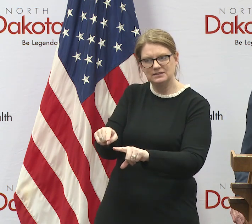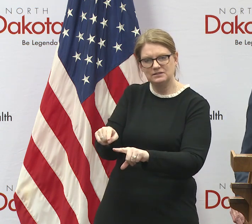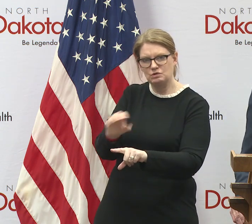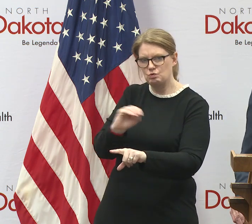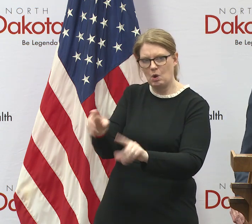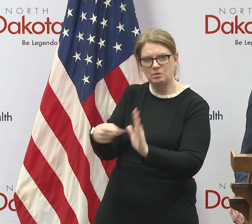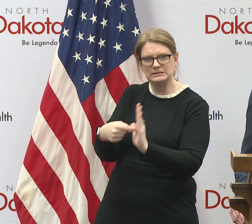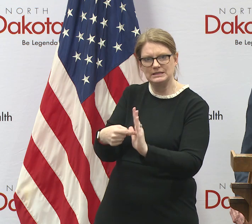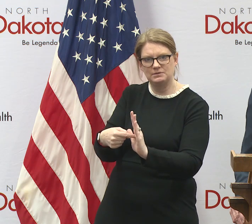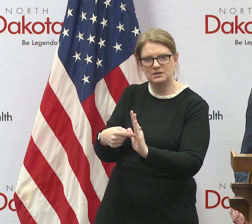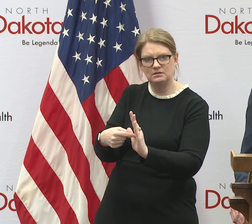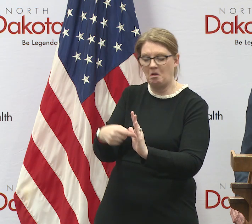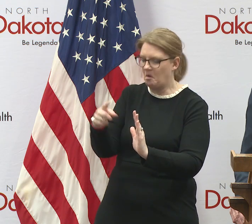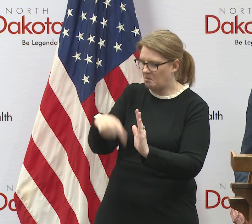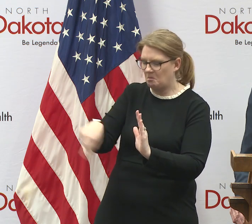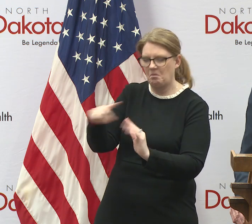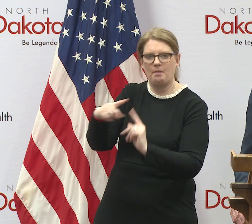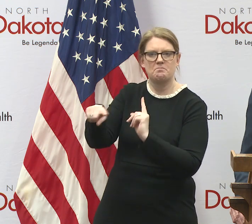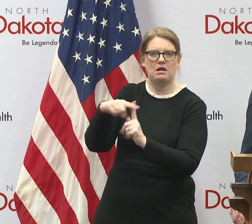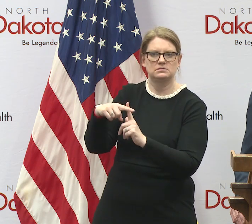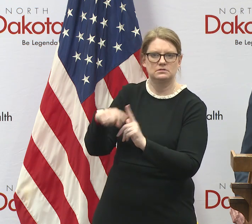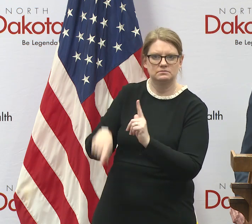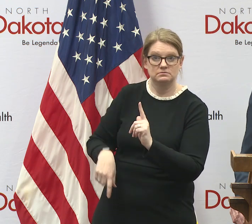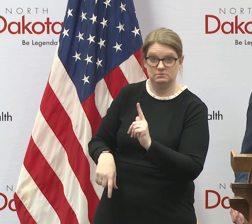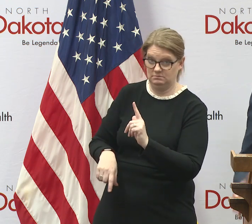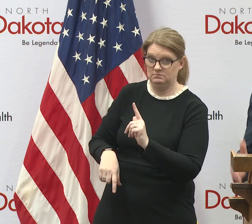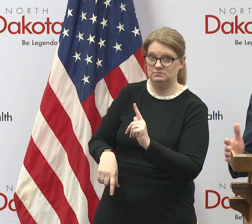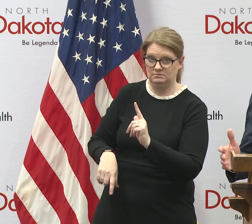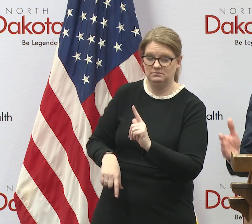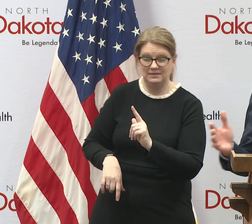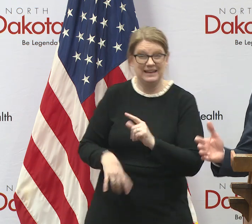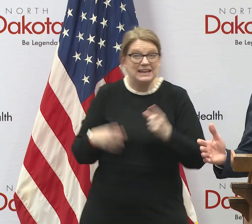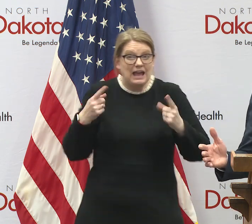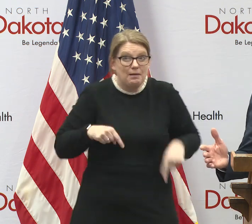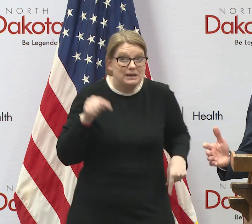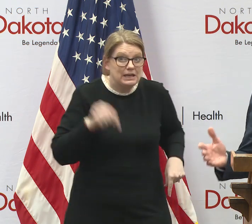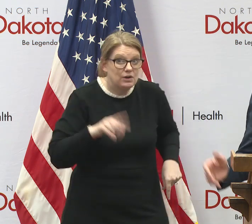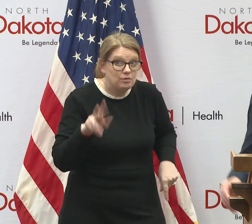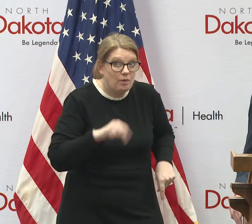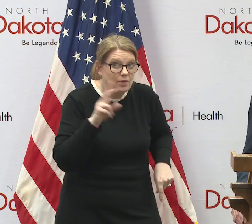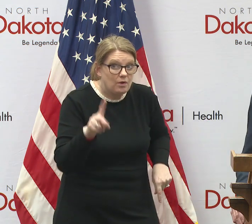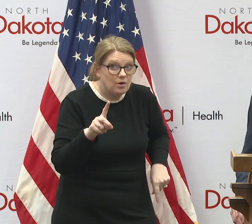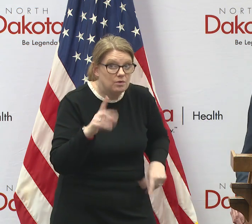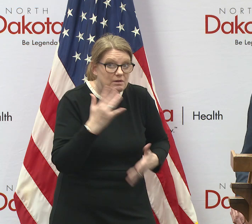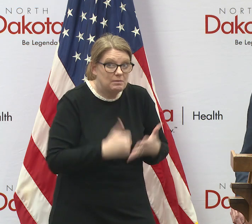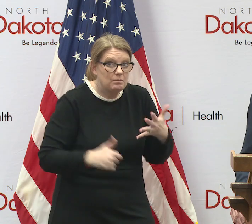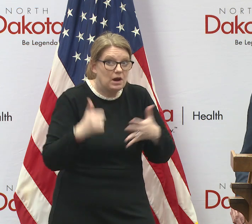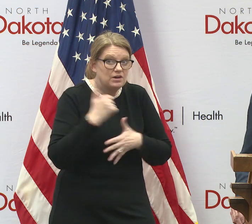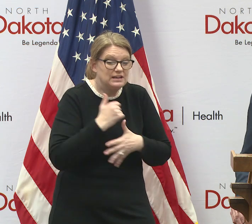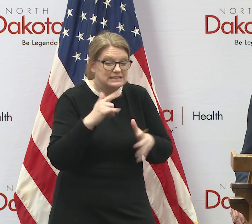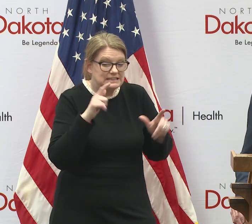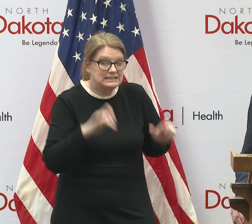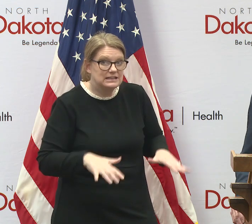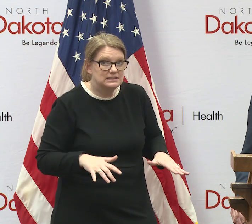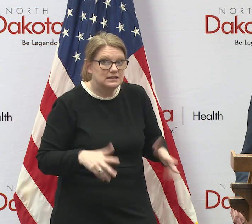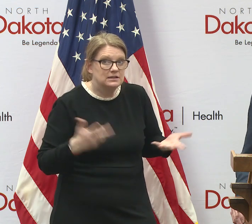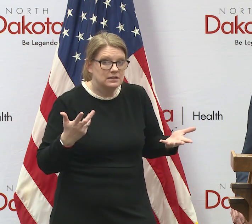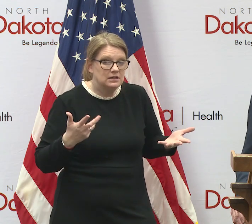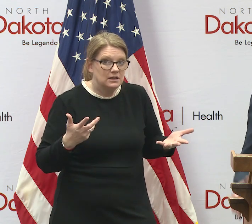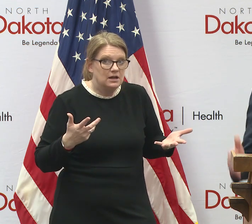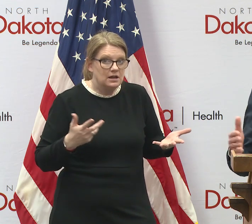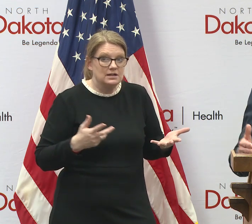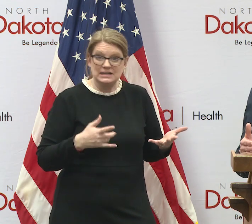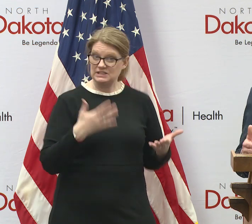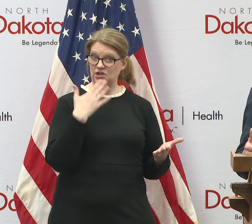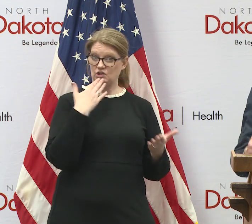no symptoms but tested positive. And so again, in North Dakota, where we've been prioritizing testing, it's highly